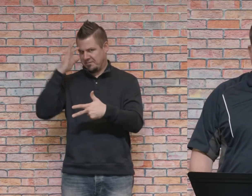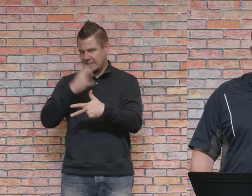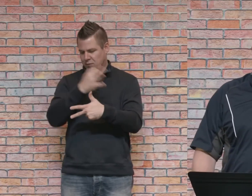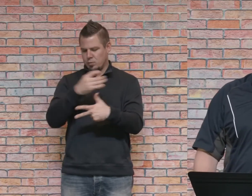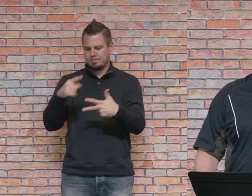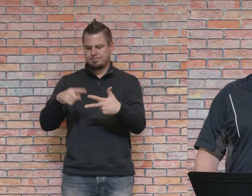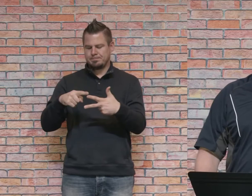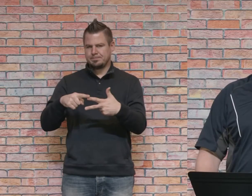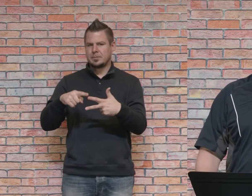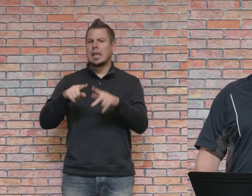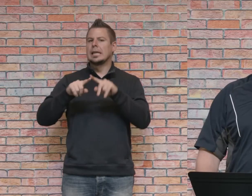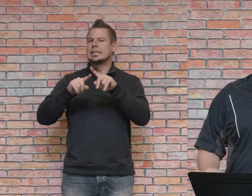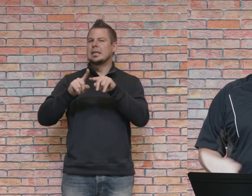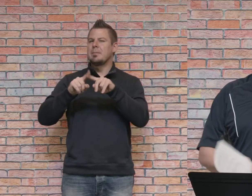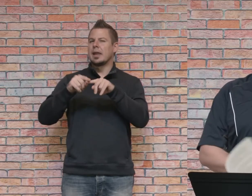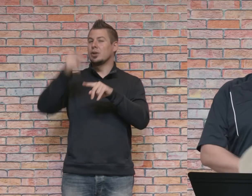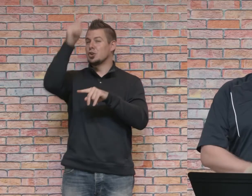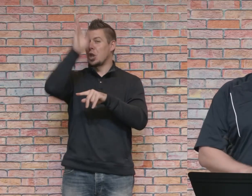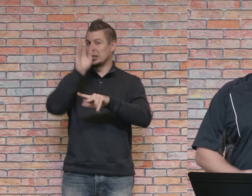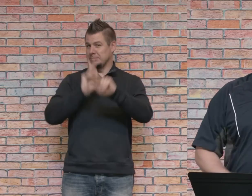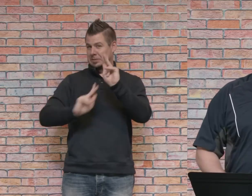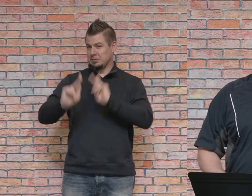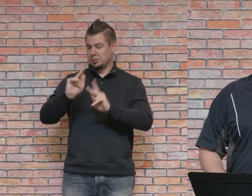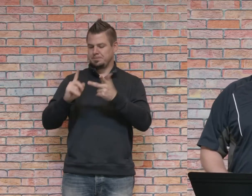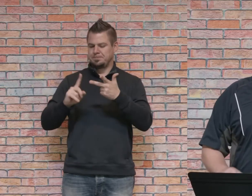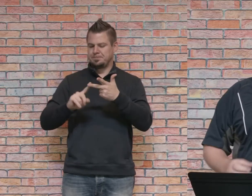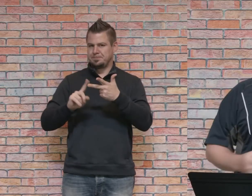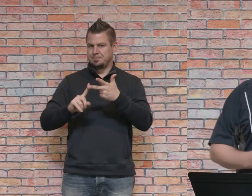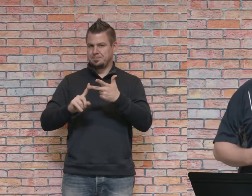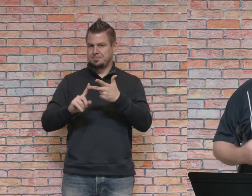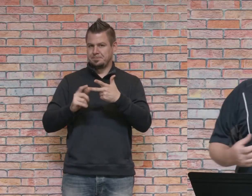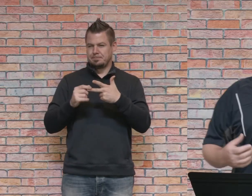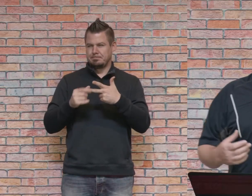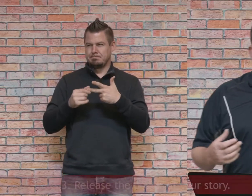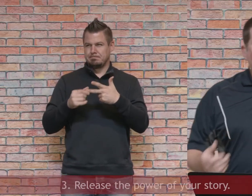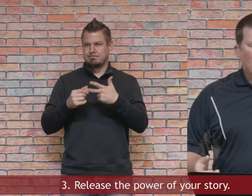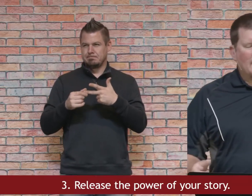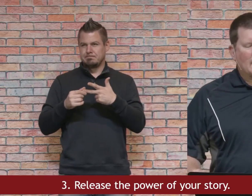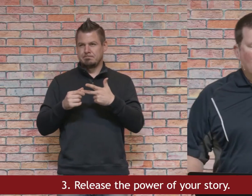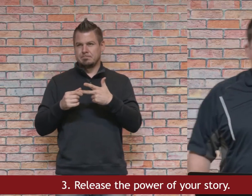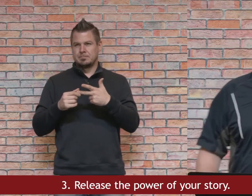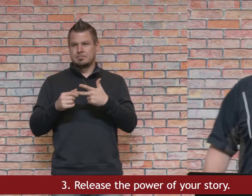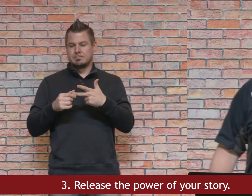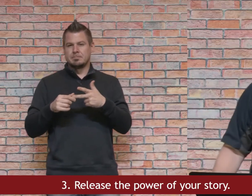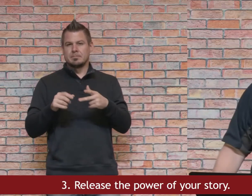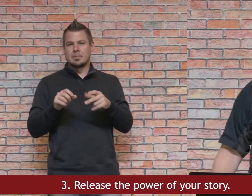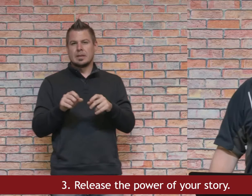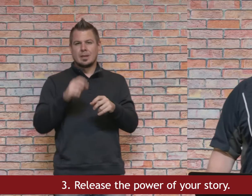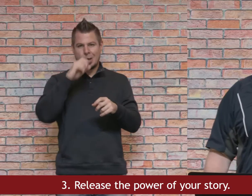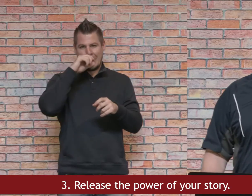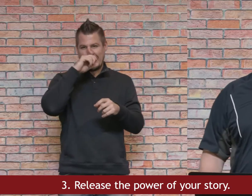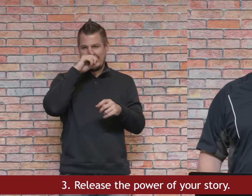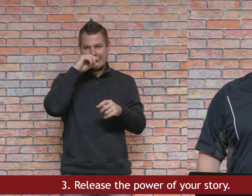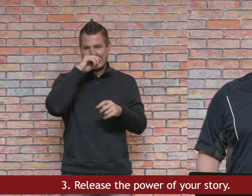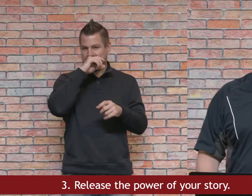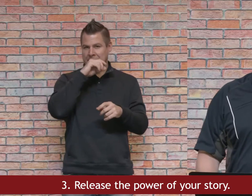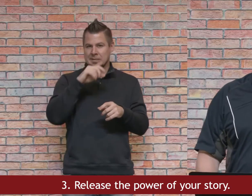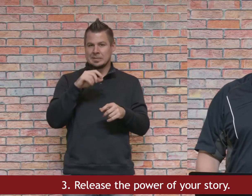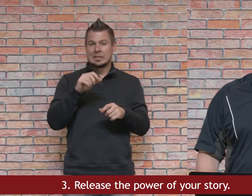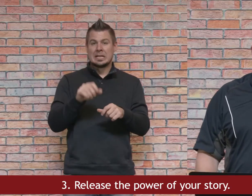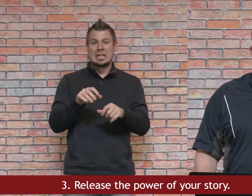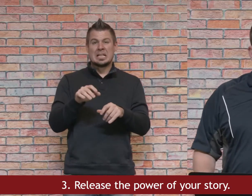rely on God's people. And then thirdly, we need to also release the power of your